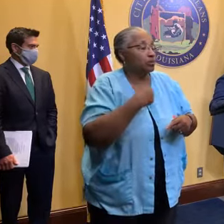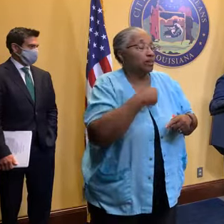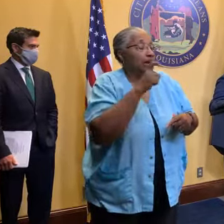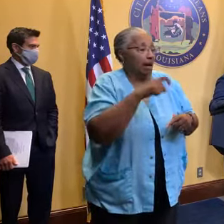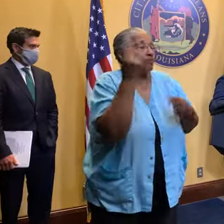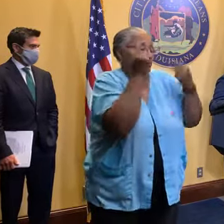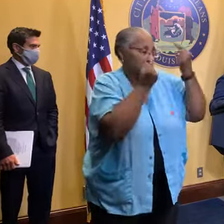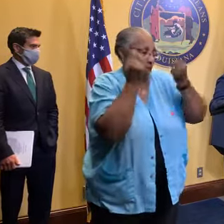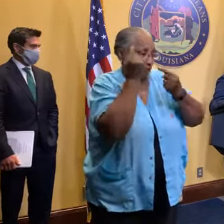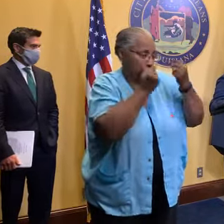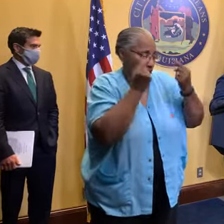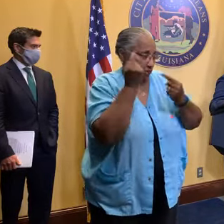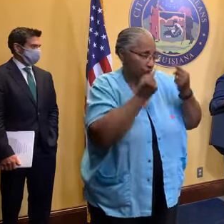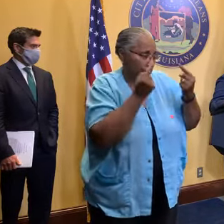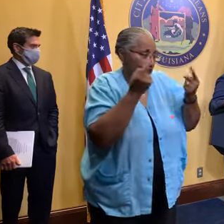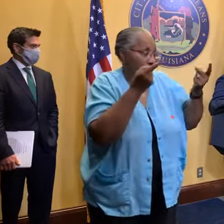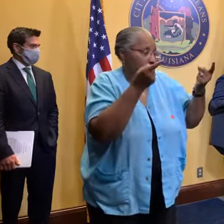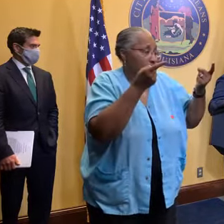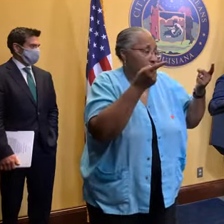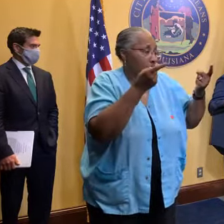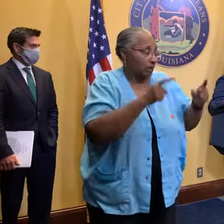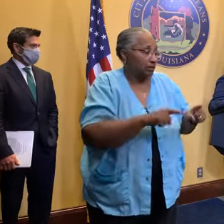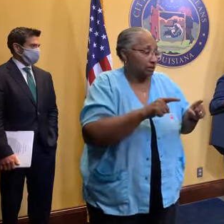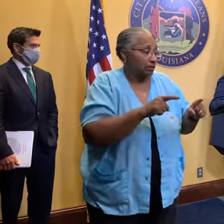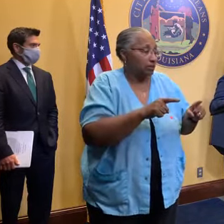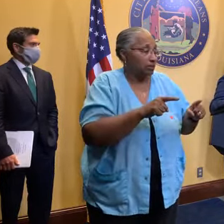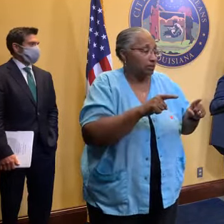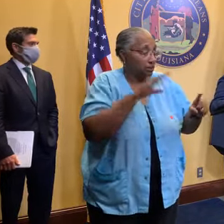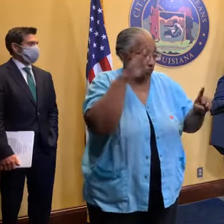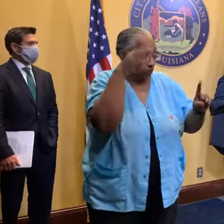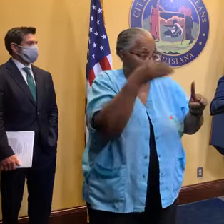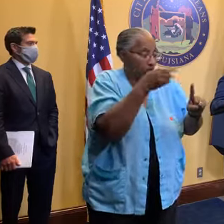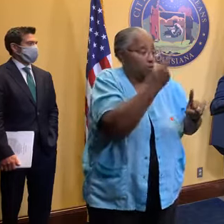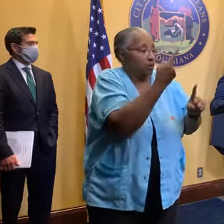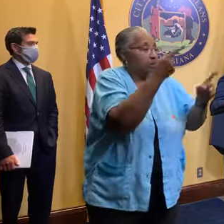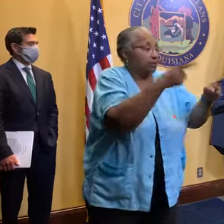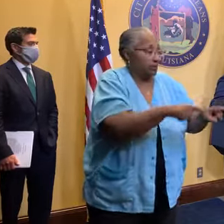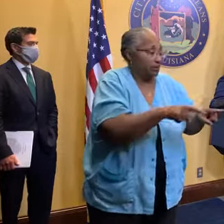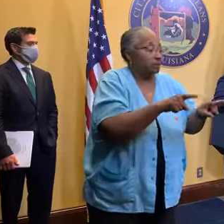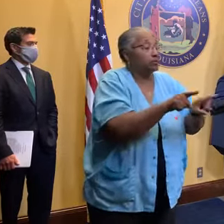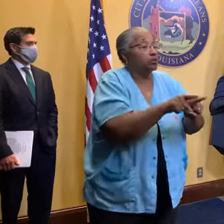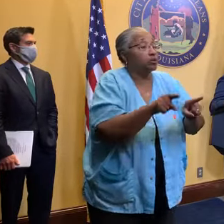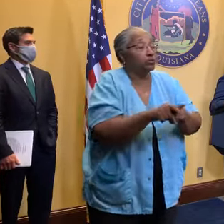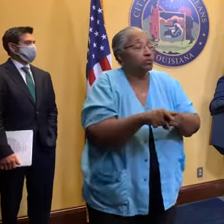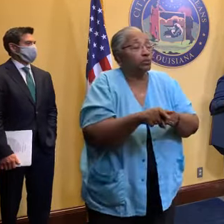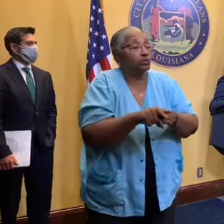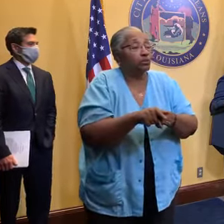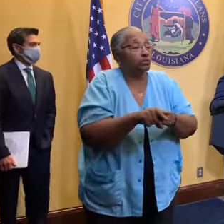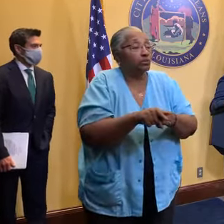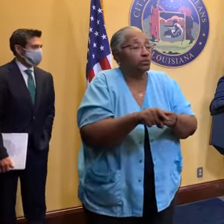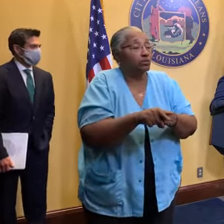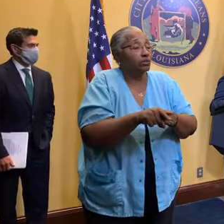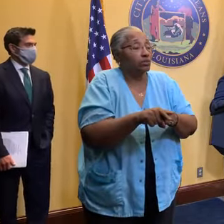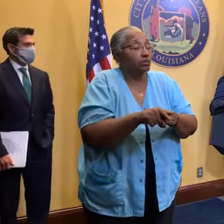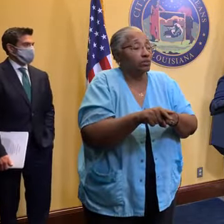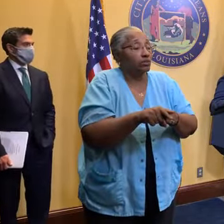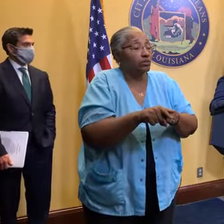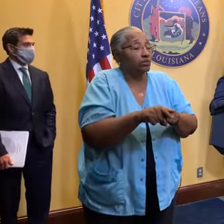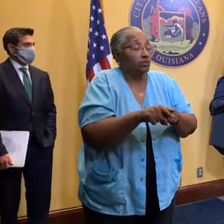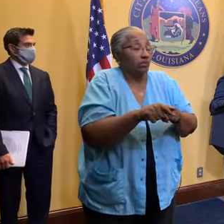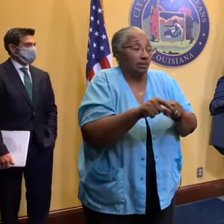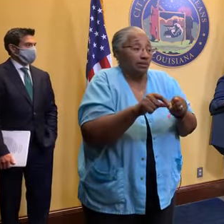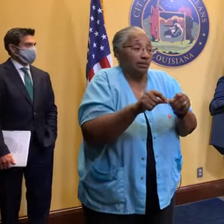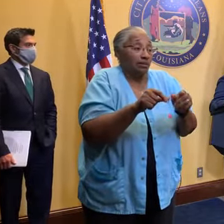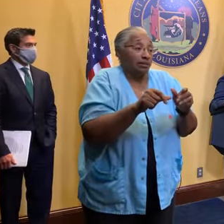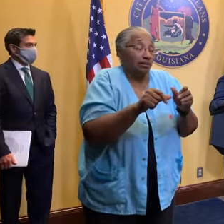into consideration when you're only targeting one particular event, but also the impacts to